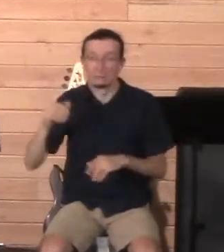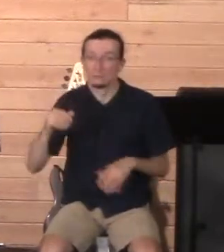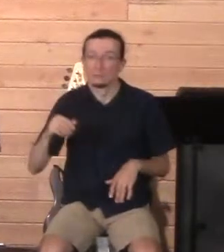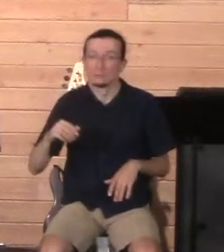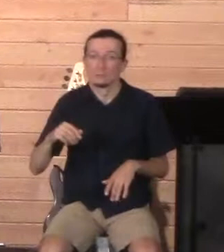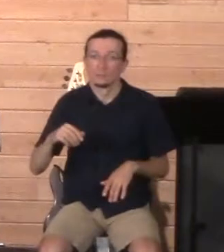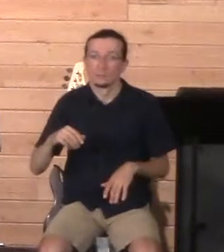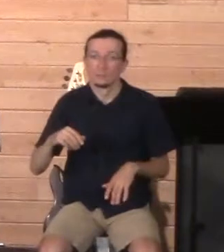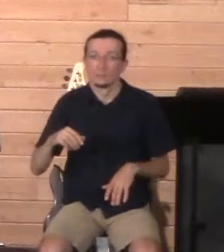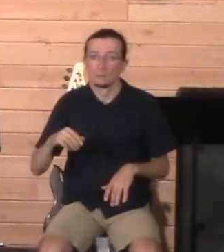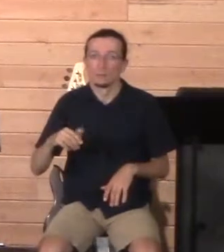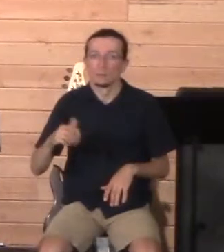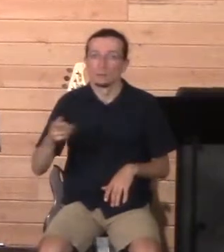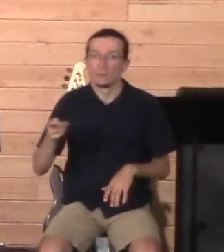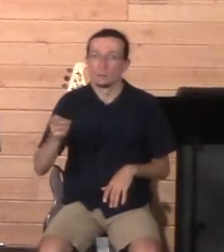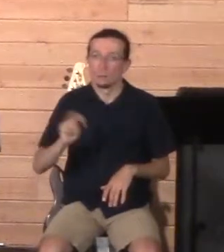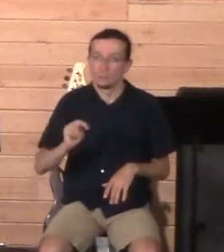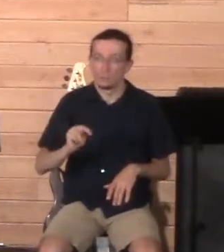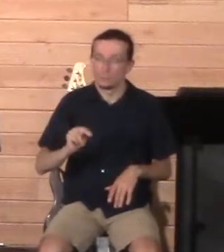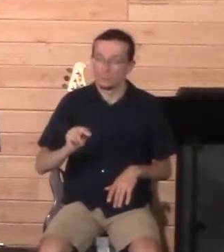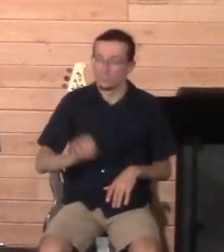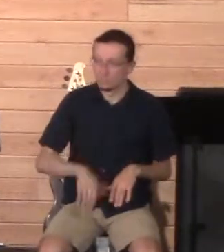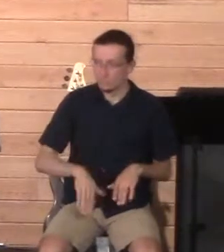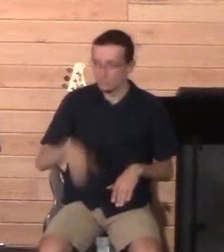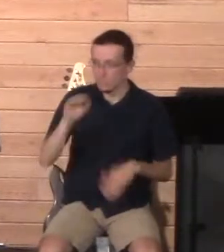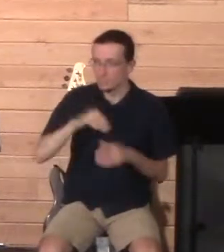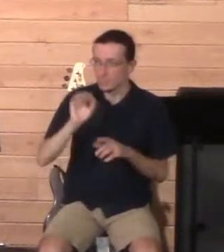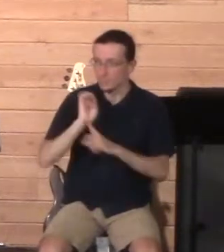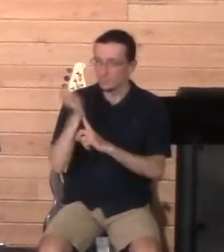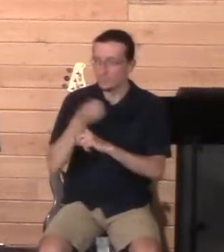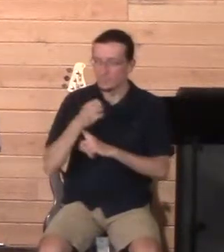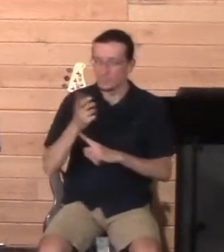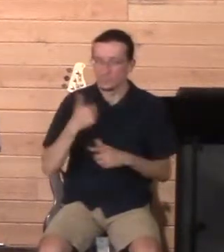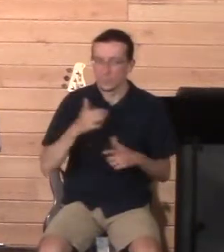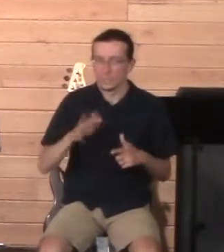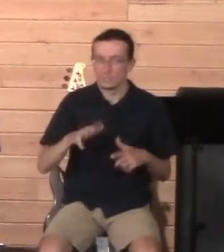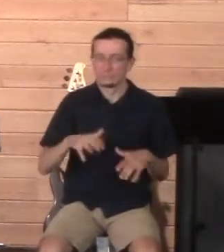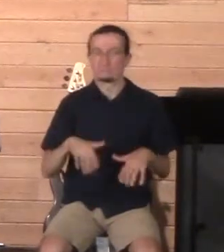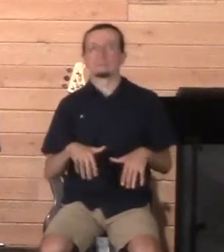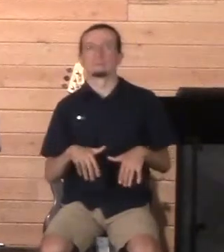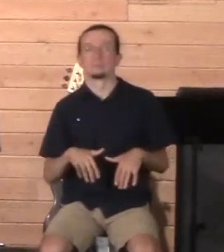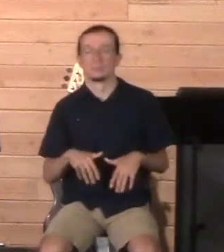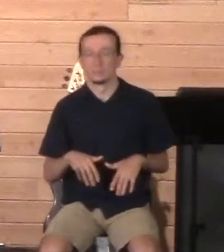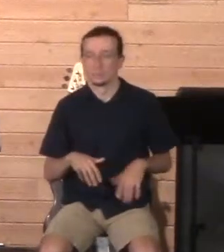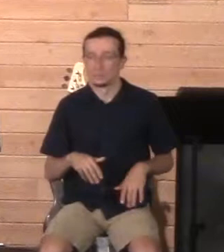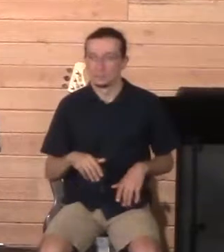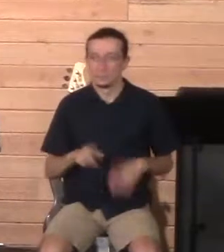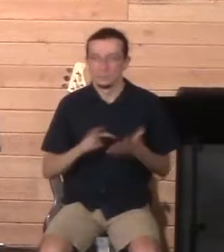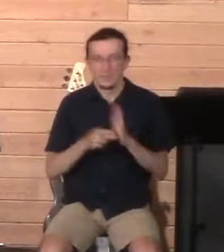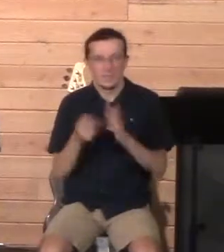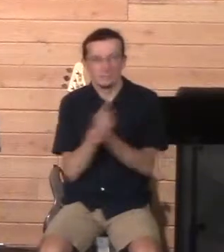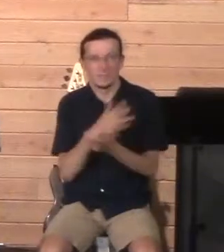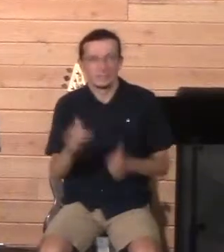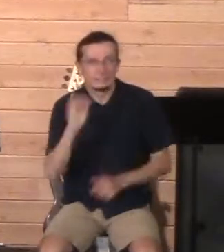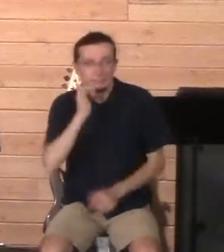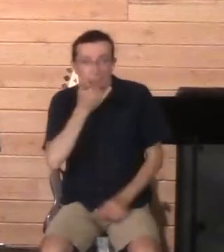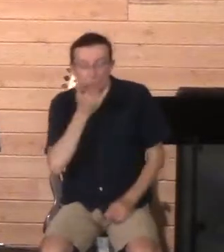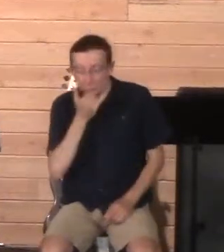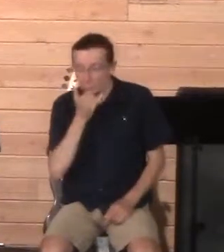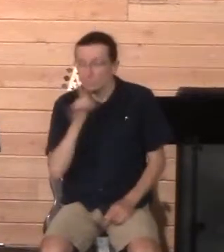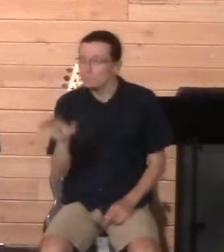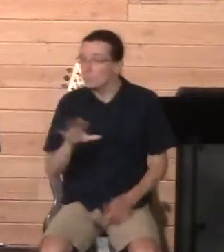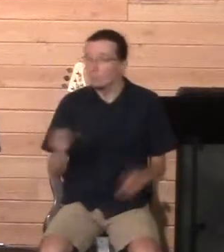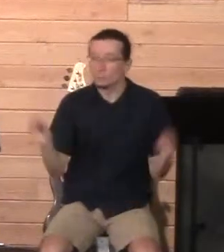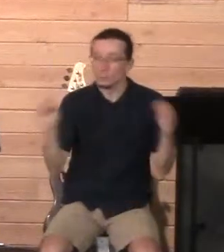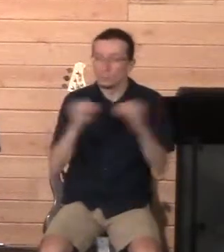it kind of shook us a little bit growing up in that environment, thinking, wait a minute, it's all an accident. No. The more we study it, the